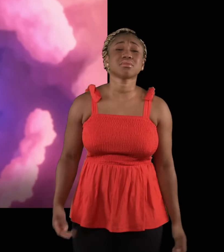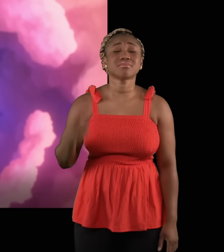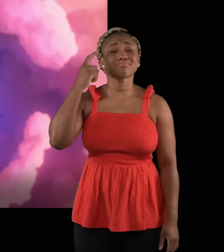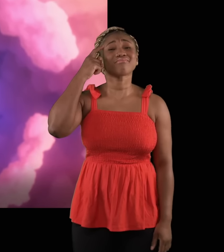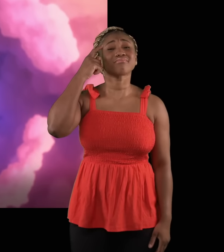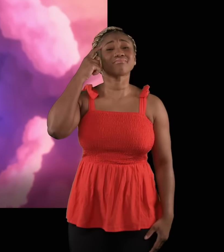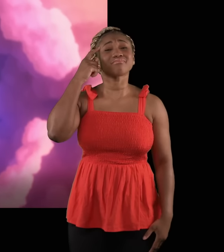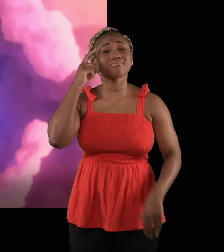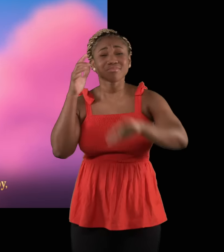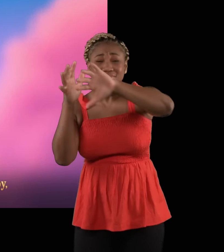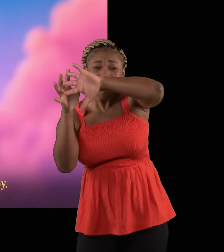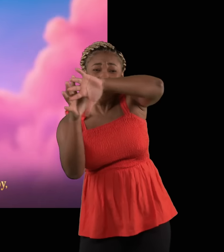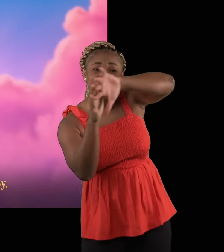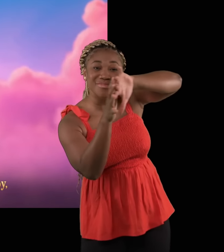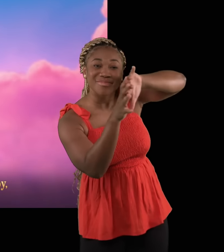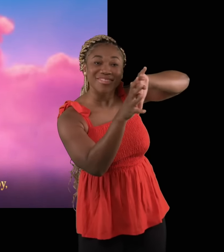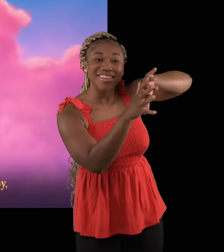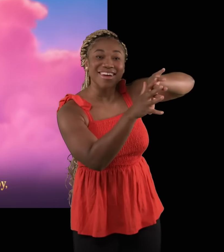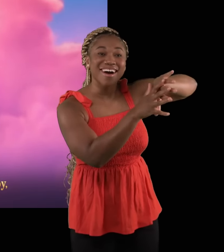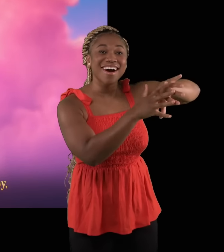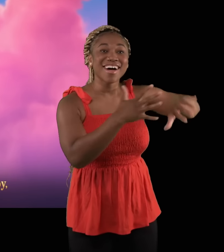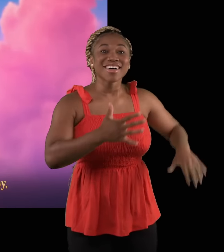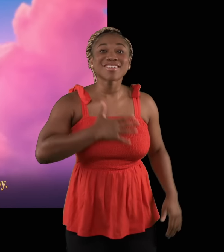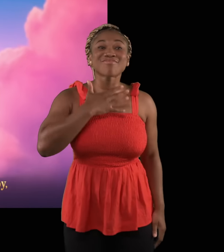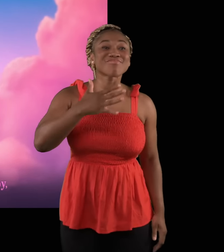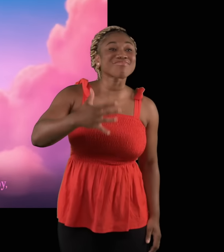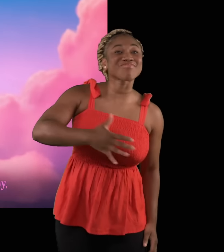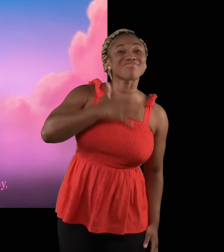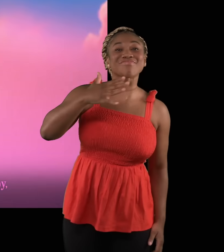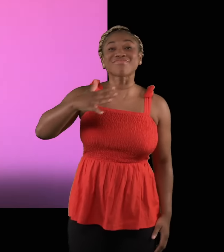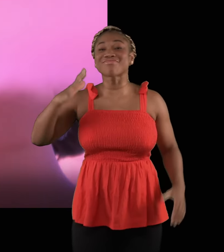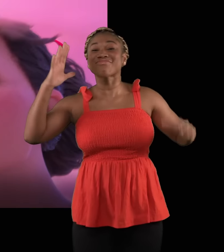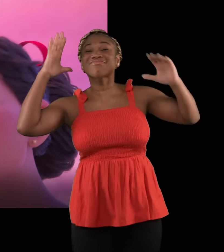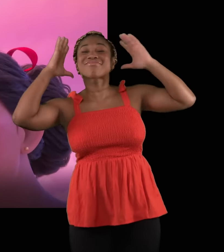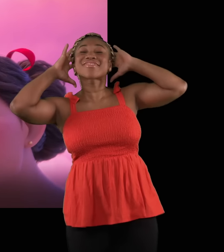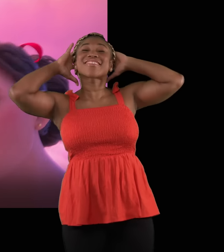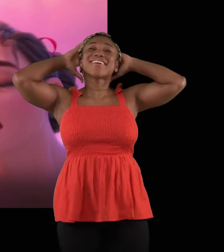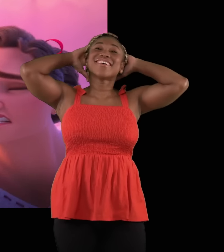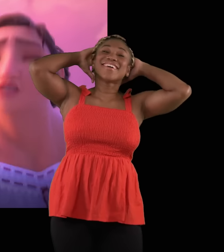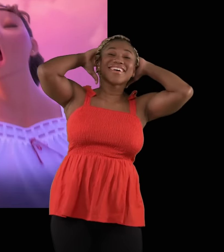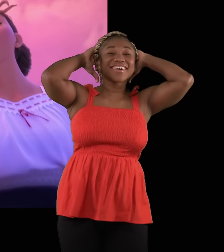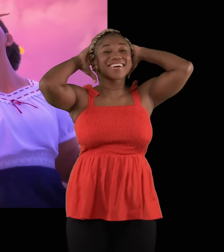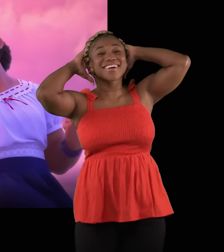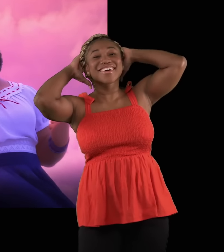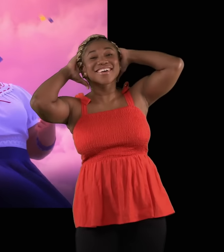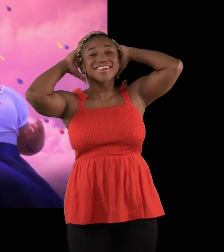Of expectations. Would that freesome room afford? Joy. Or relaxation.